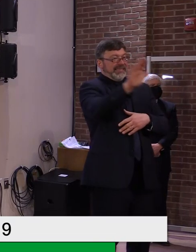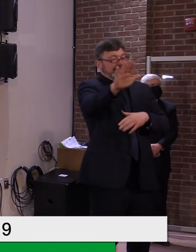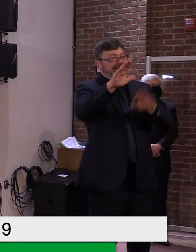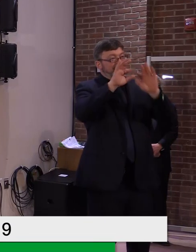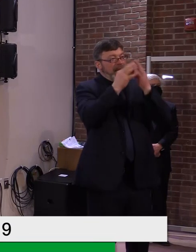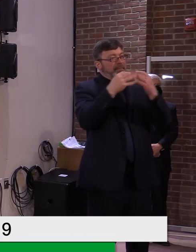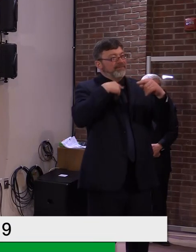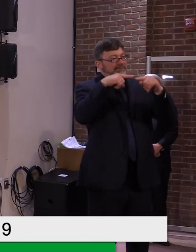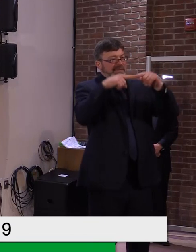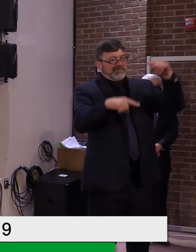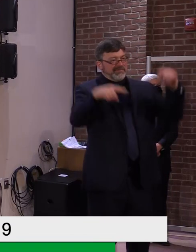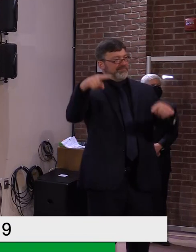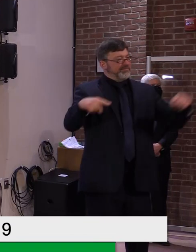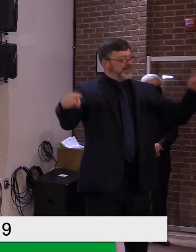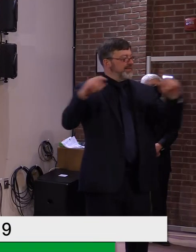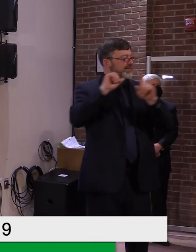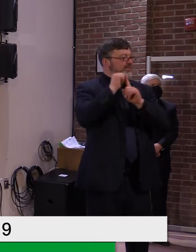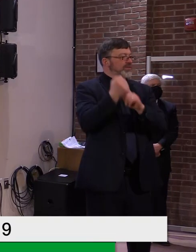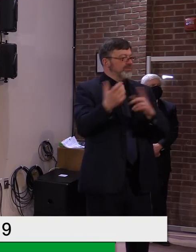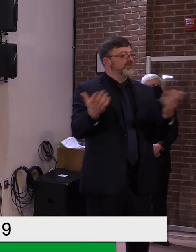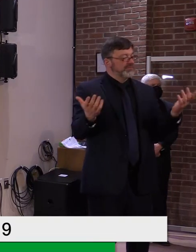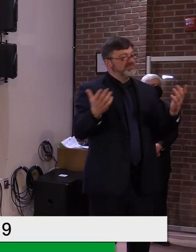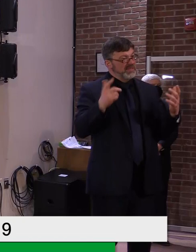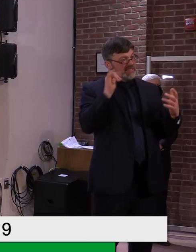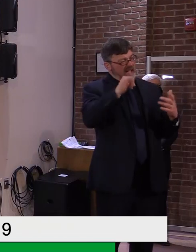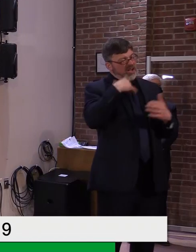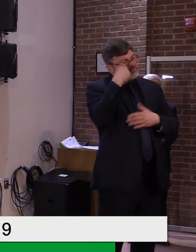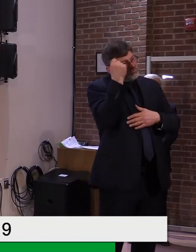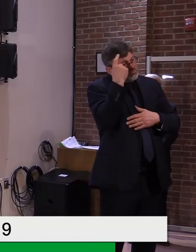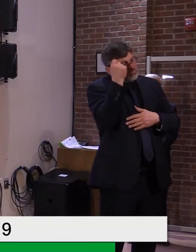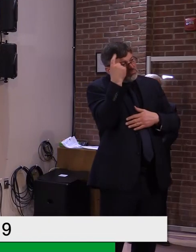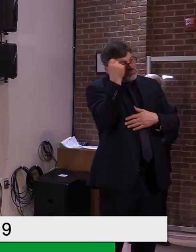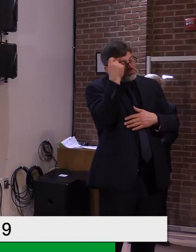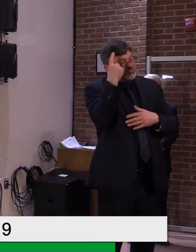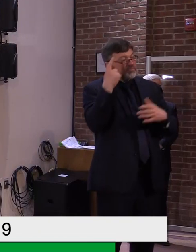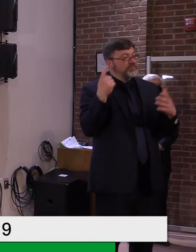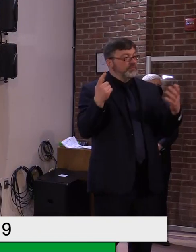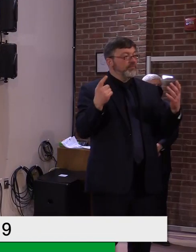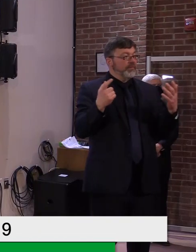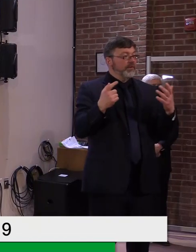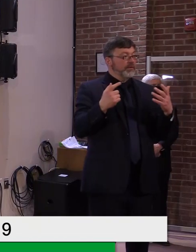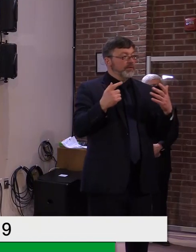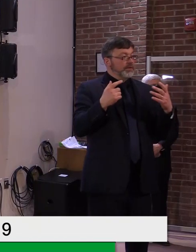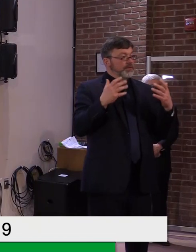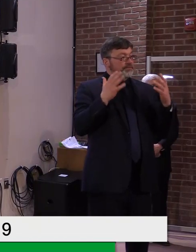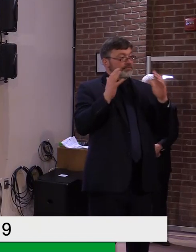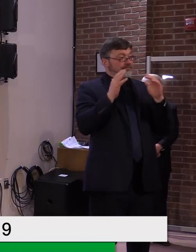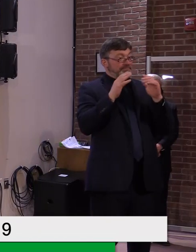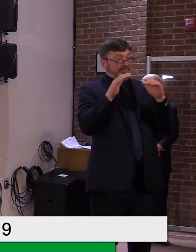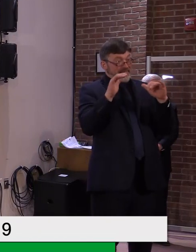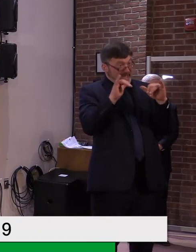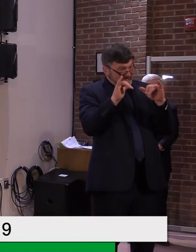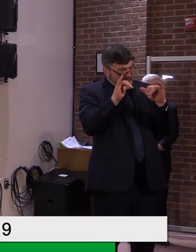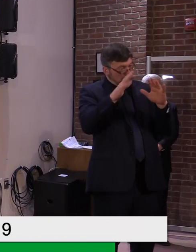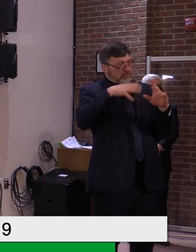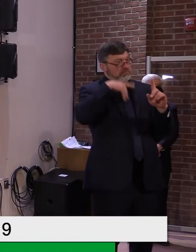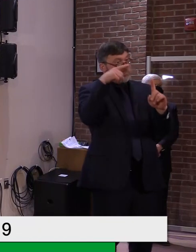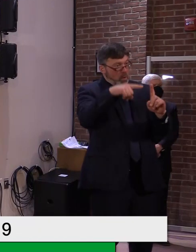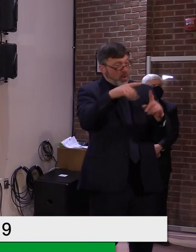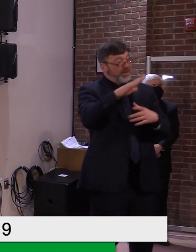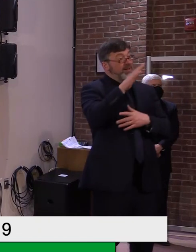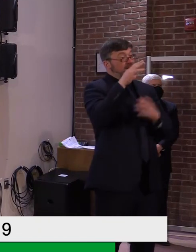that. So again, the further we can move along and get the vaccination process moving